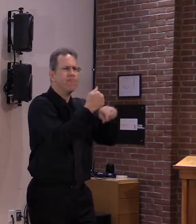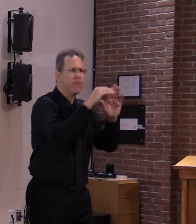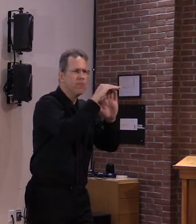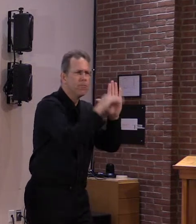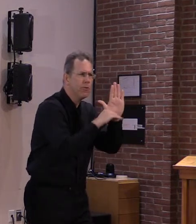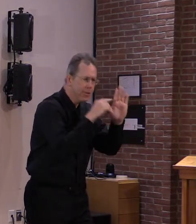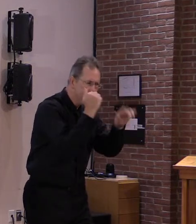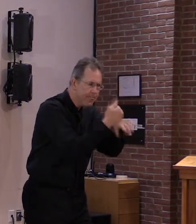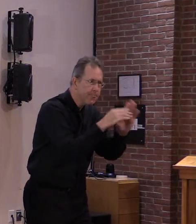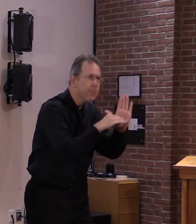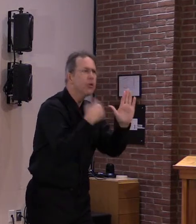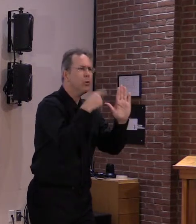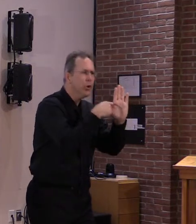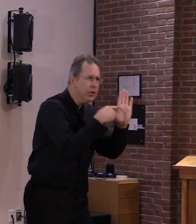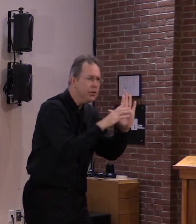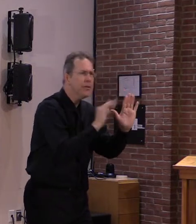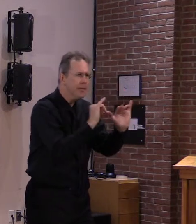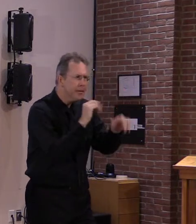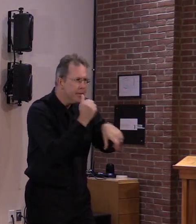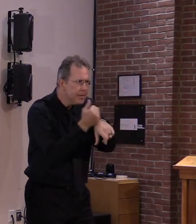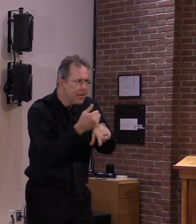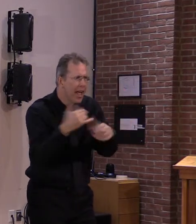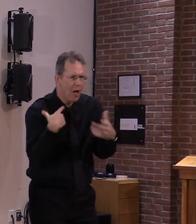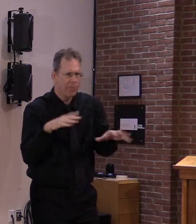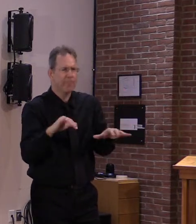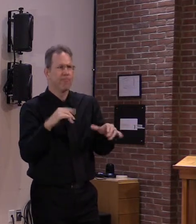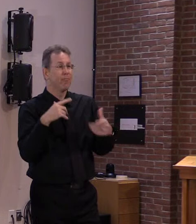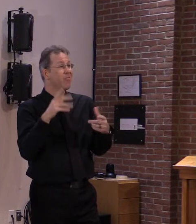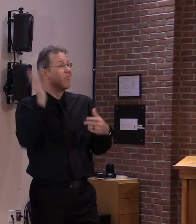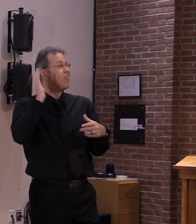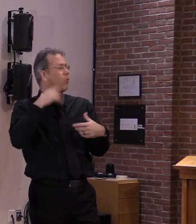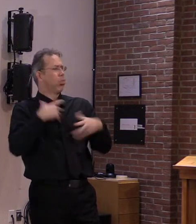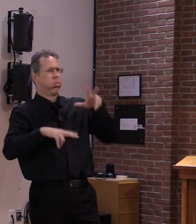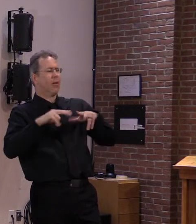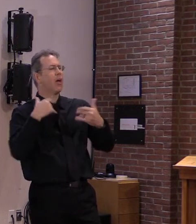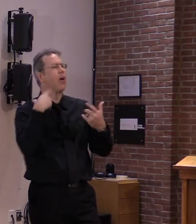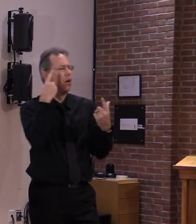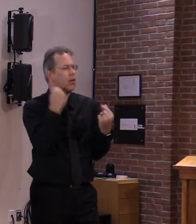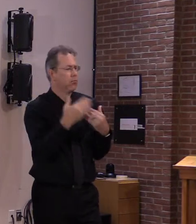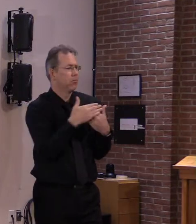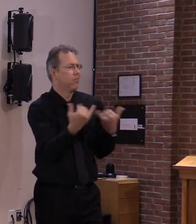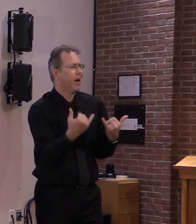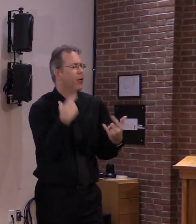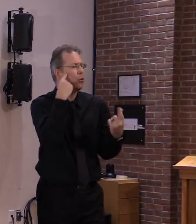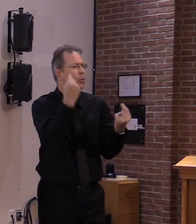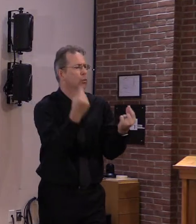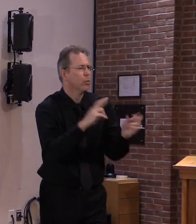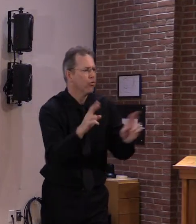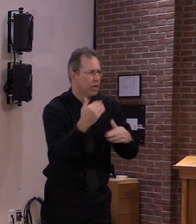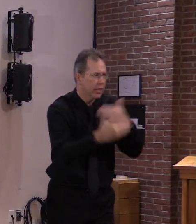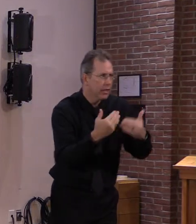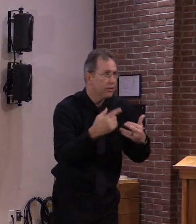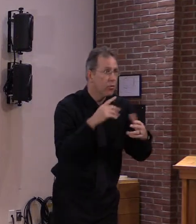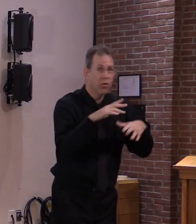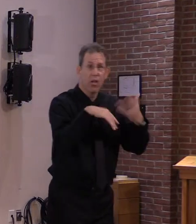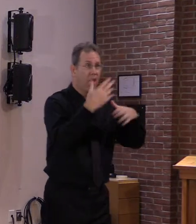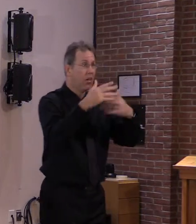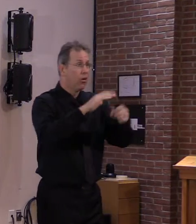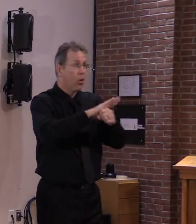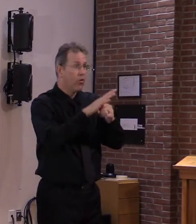and we'll all, and not crowd into the retailers themselves. Will have to determine how many people can come into their place of